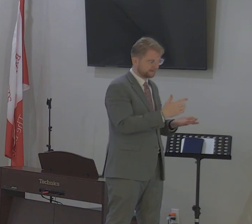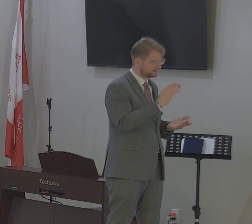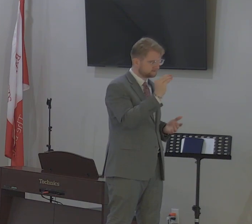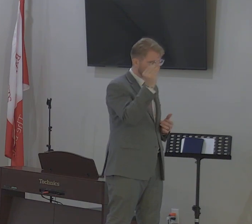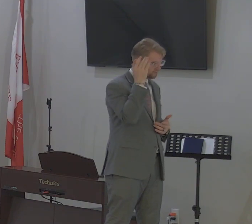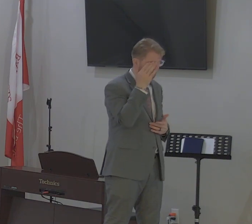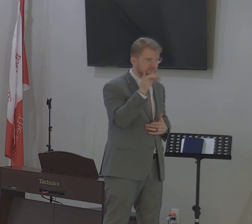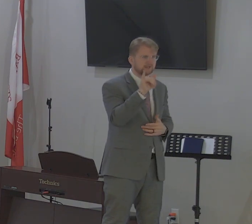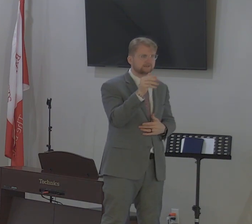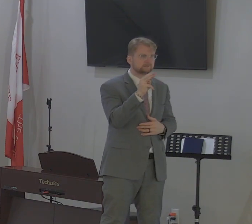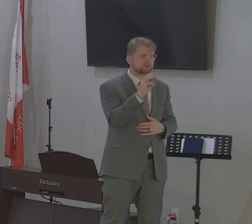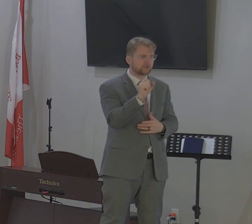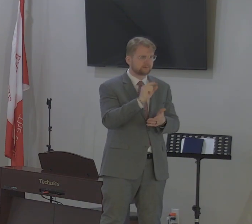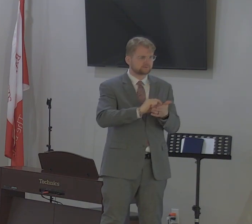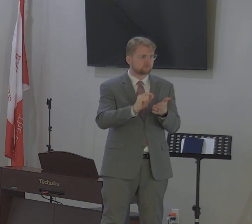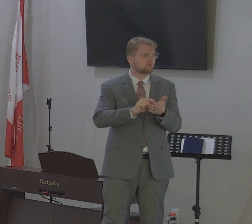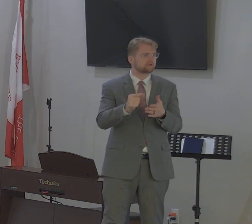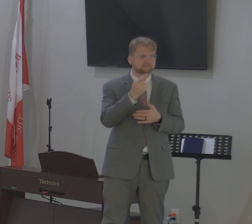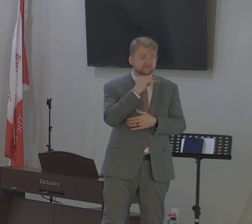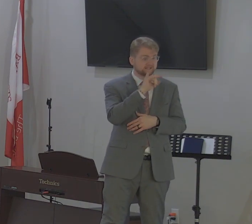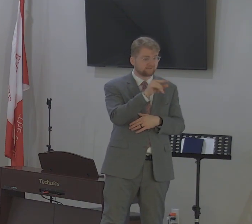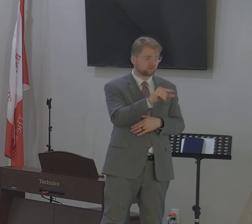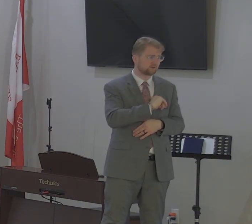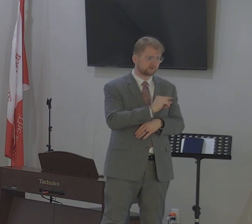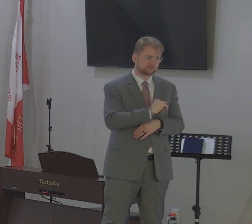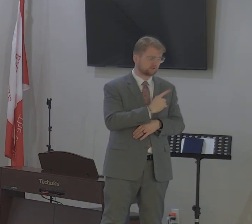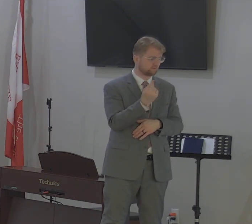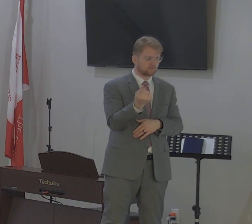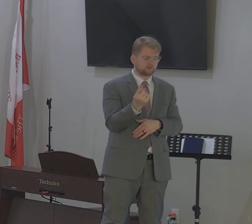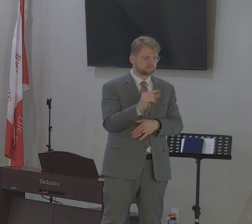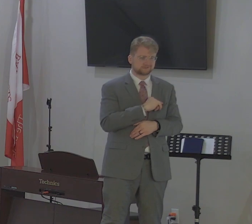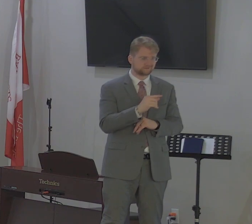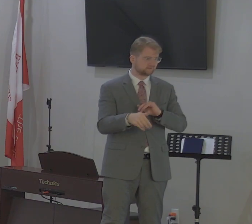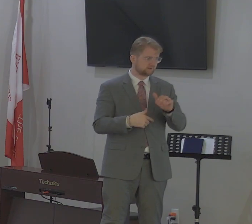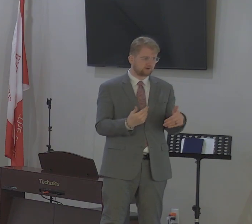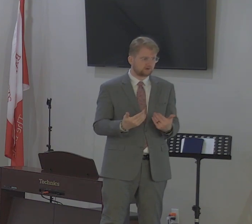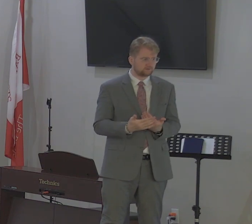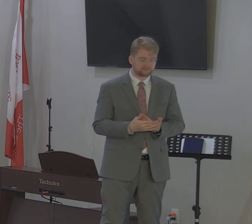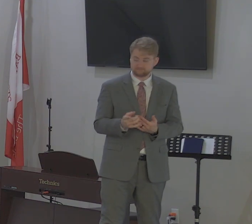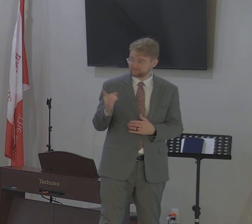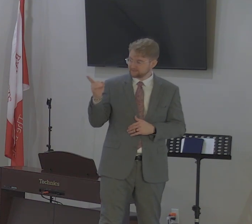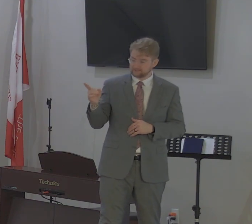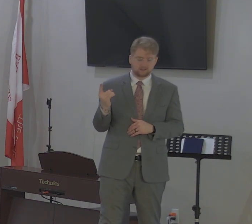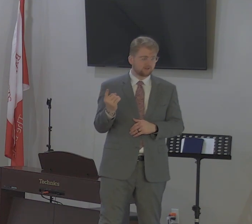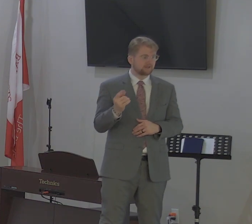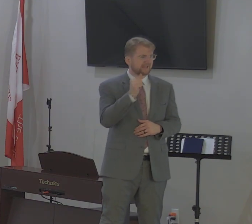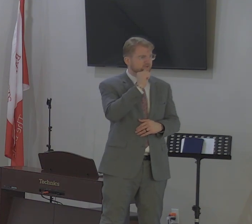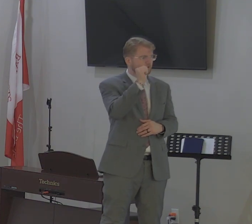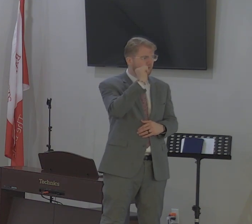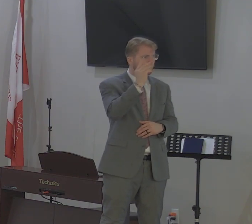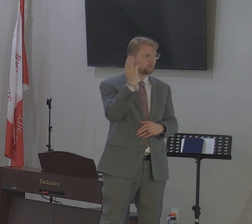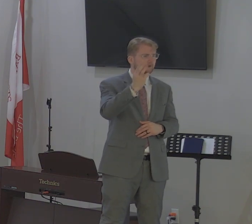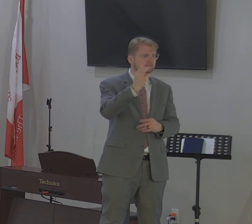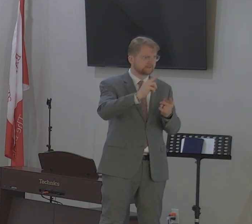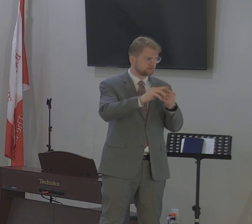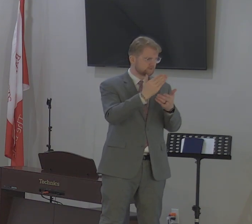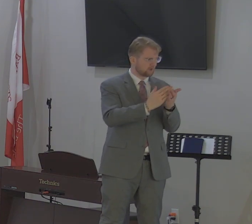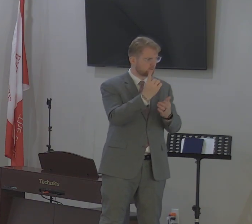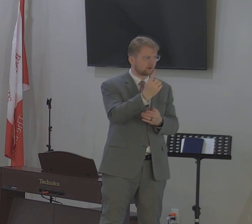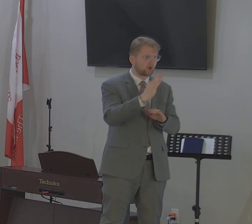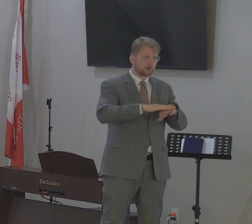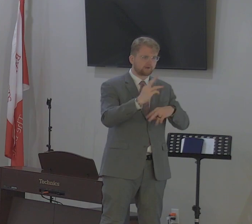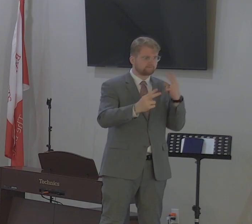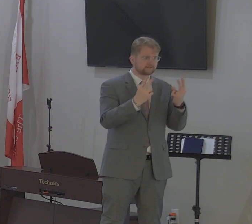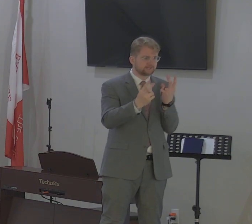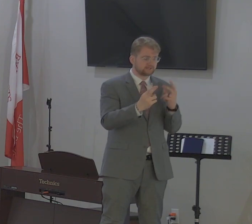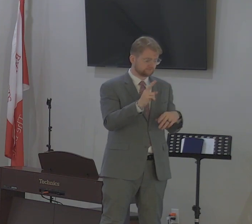them. Yesterday, we were witnessing to that individual. We only used two. Two of the Ten Commandments, that's it. Two of the Ten Commandments, lying